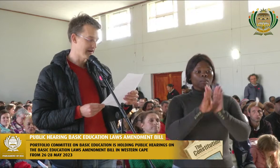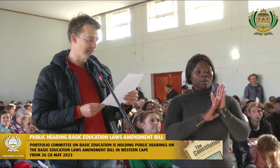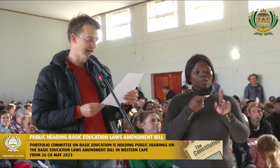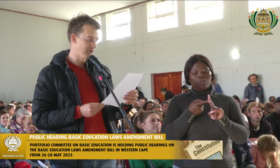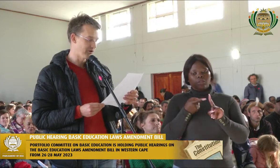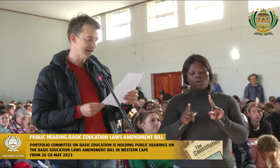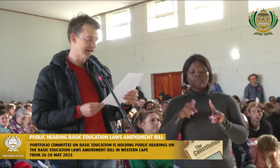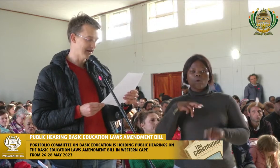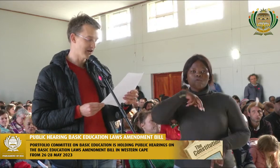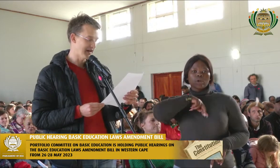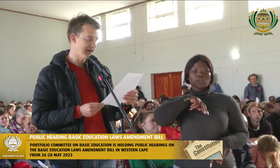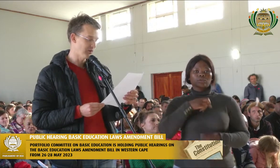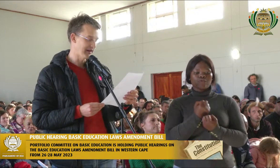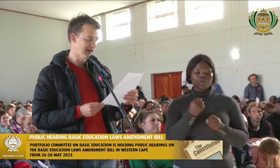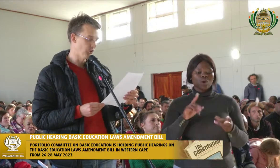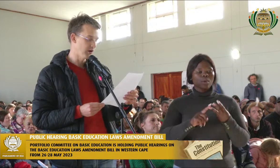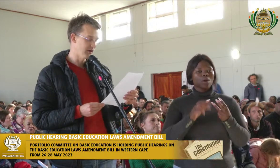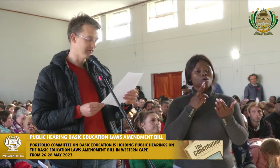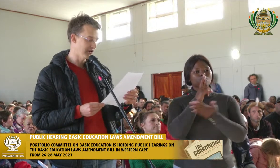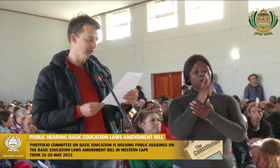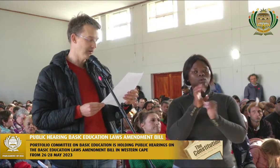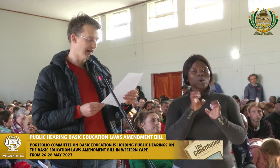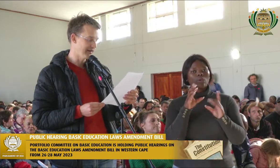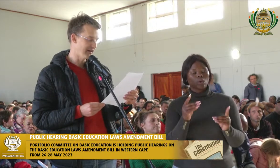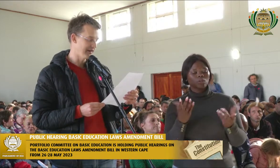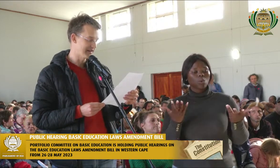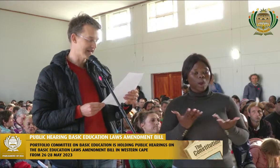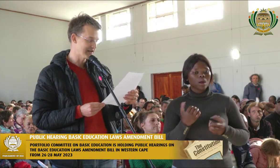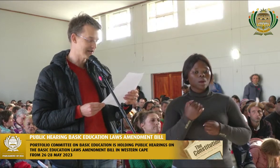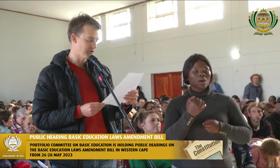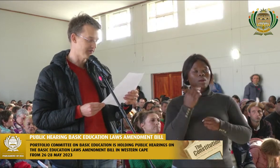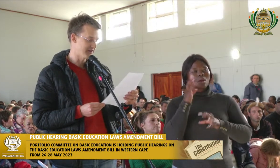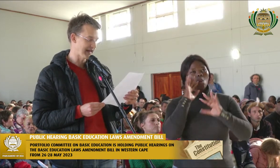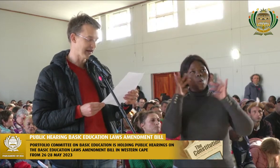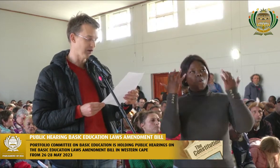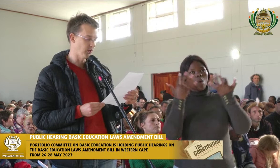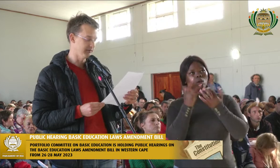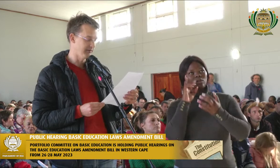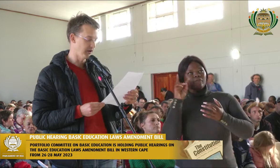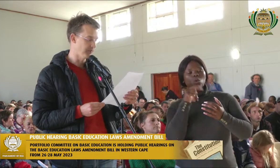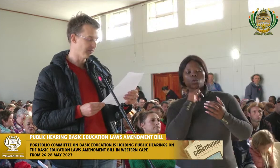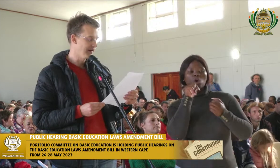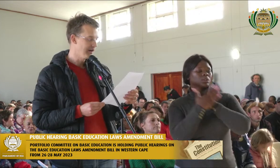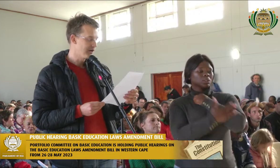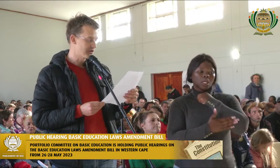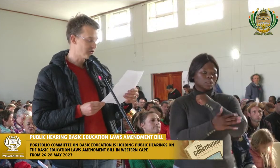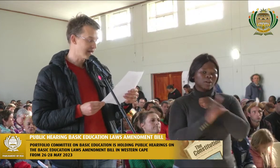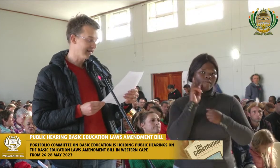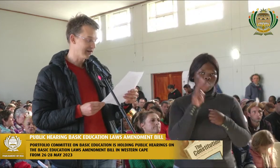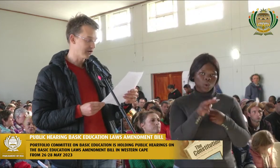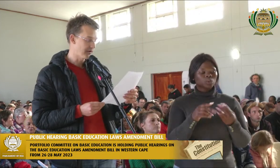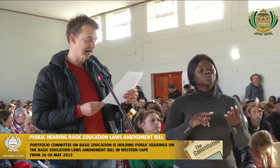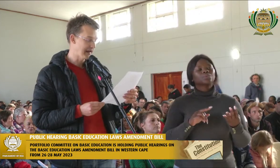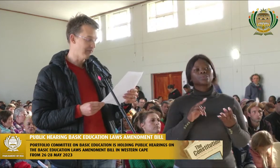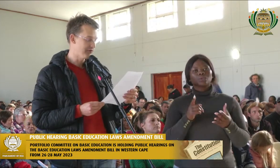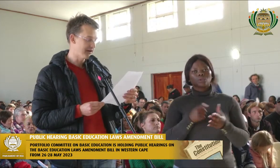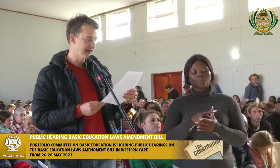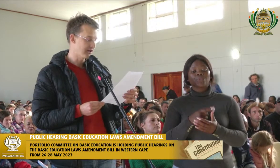religious freedom and the right to educate within a worldview other than the state's approved secular worldview. Restricting